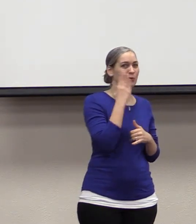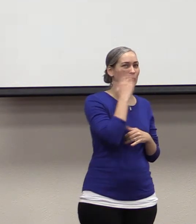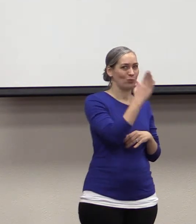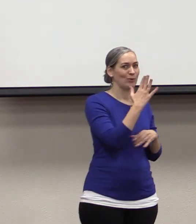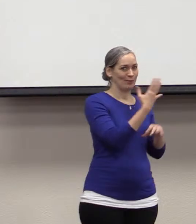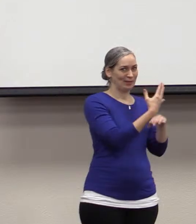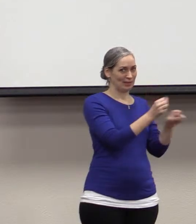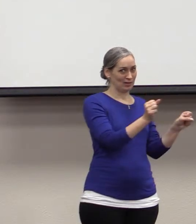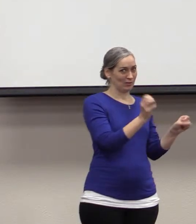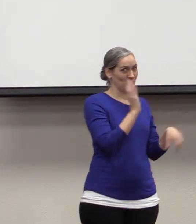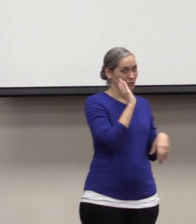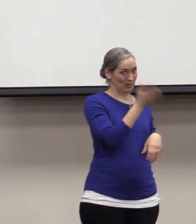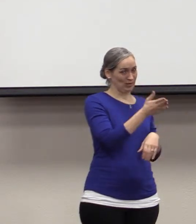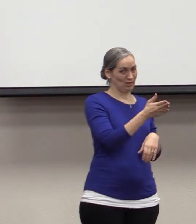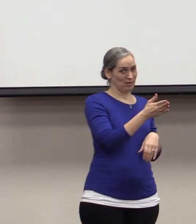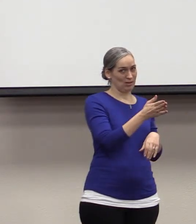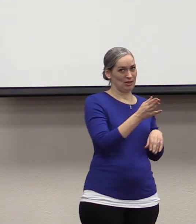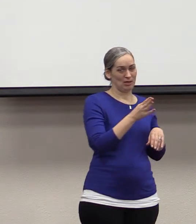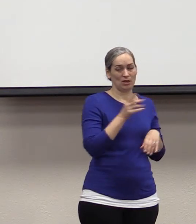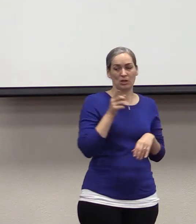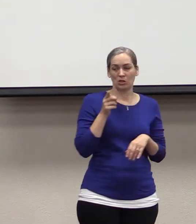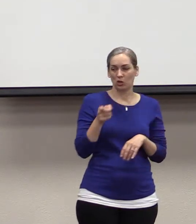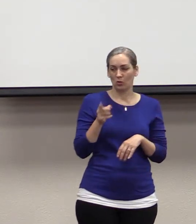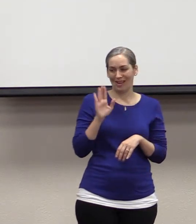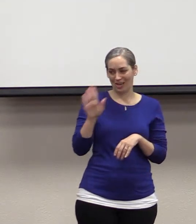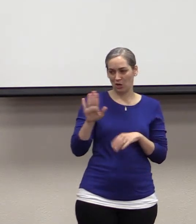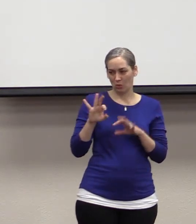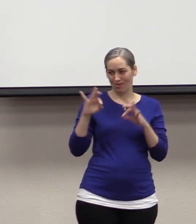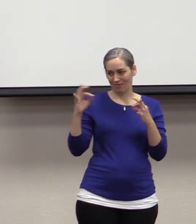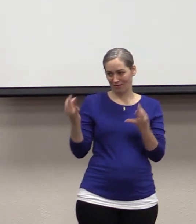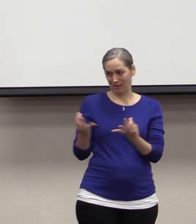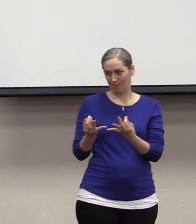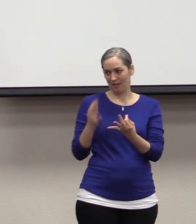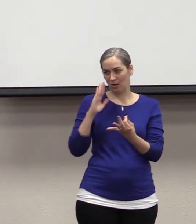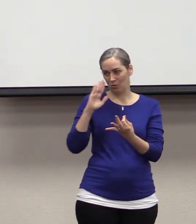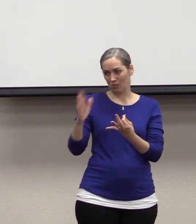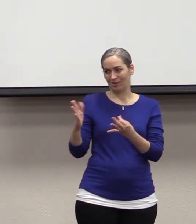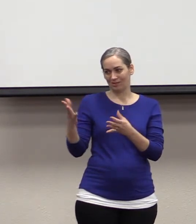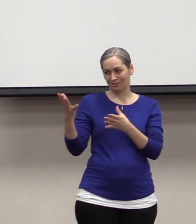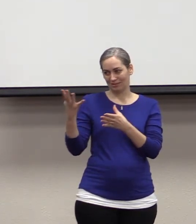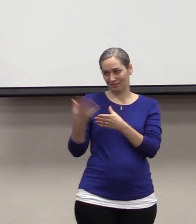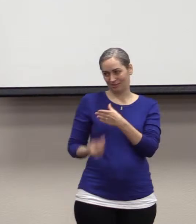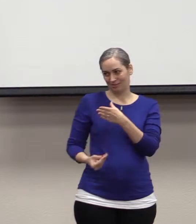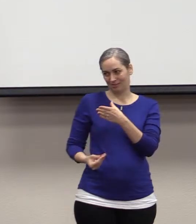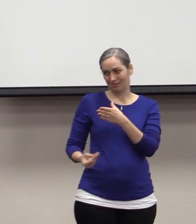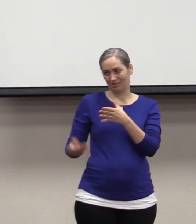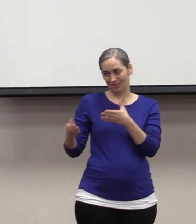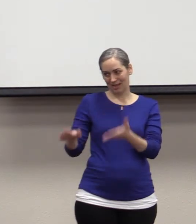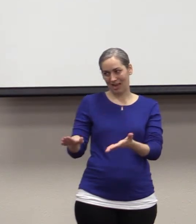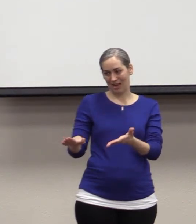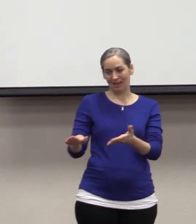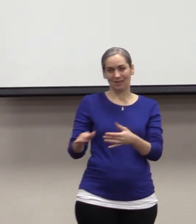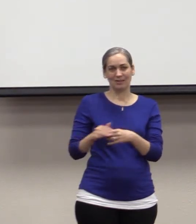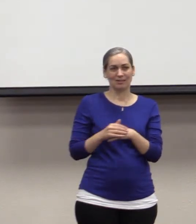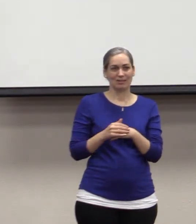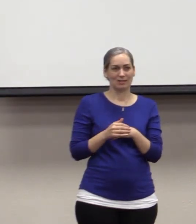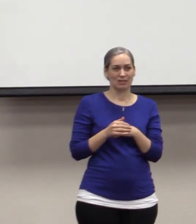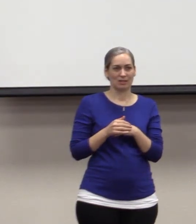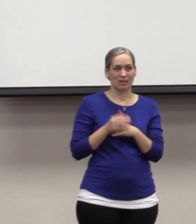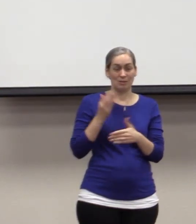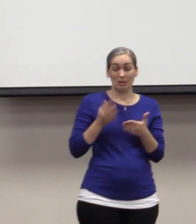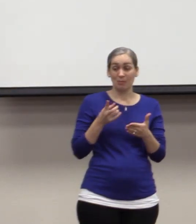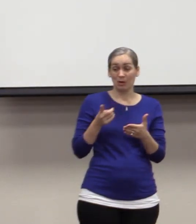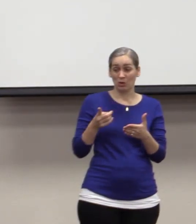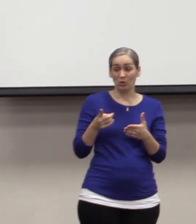Jews will arise from another place, and you and your family will perish. And who knows that you have come to your